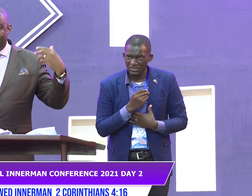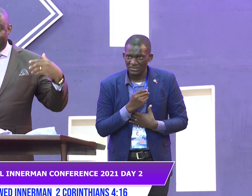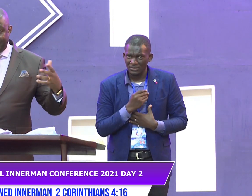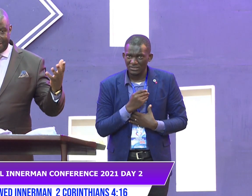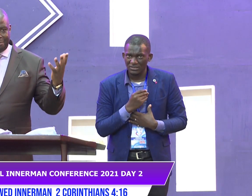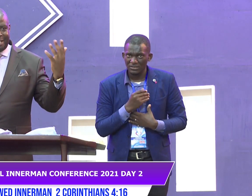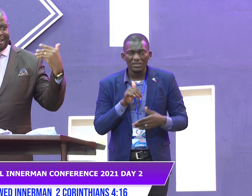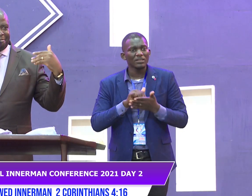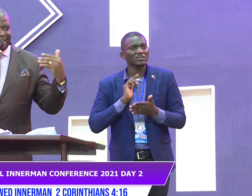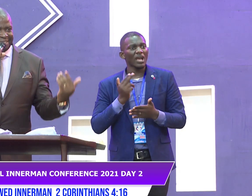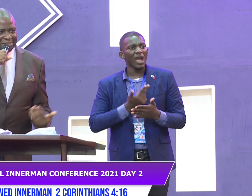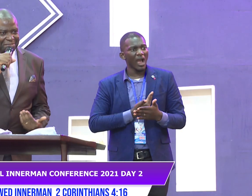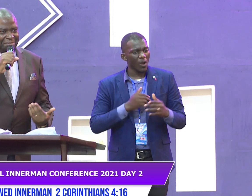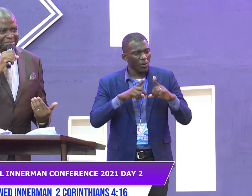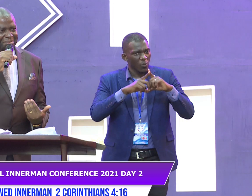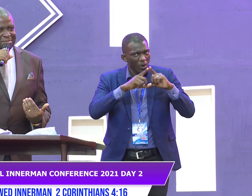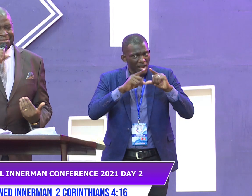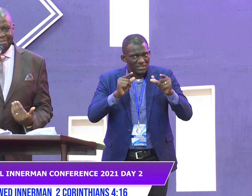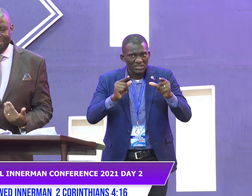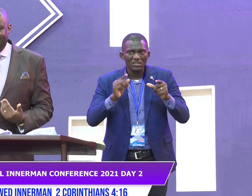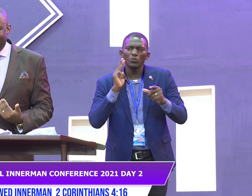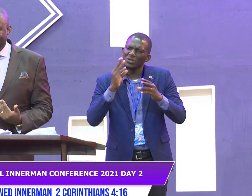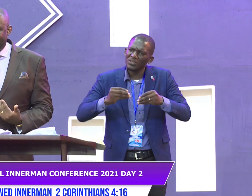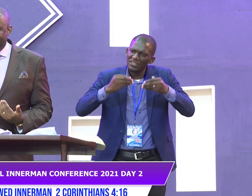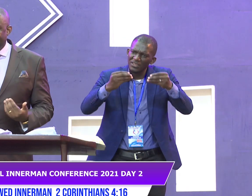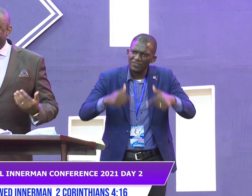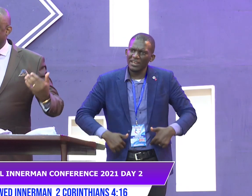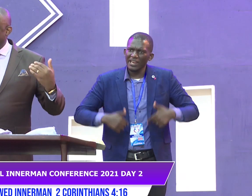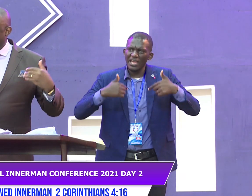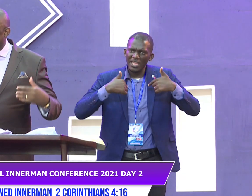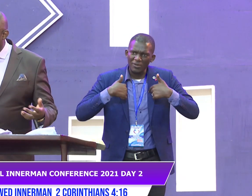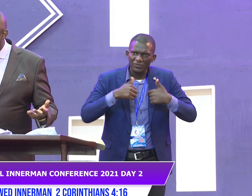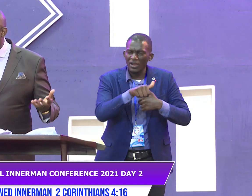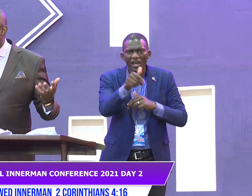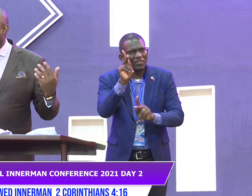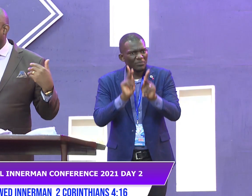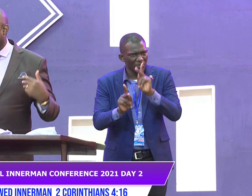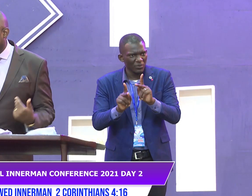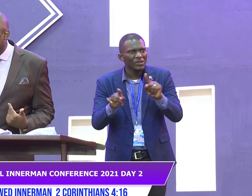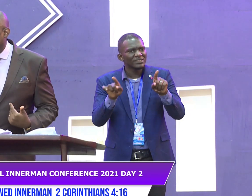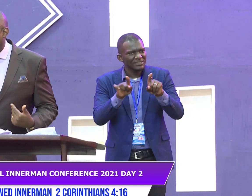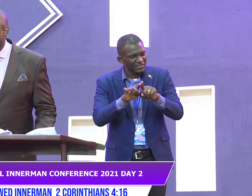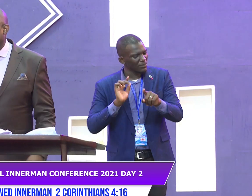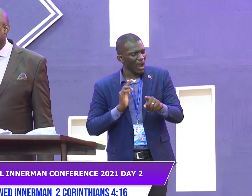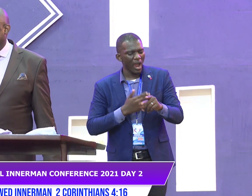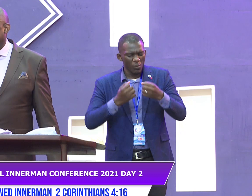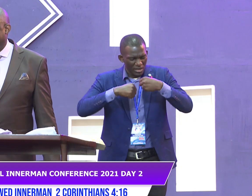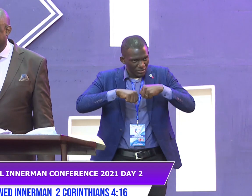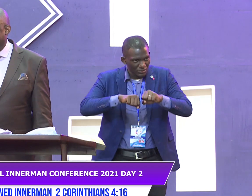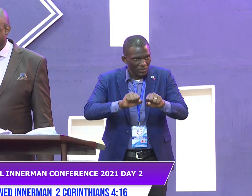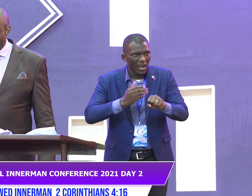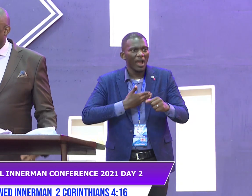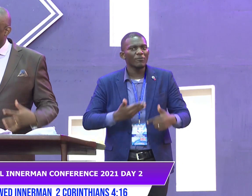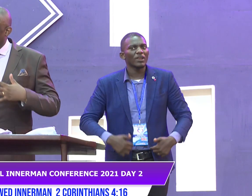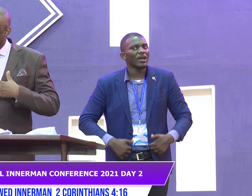our words will have life. That even our actions will have life.